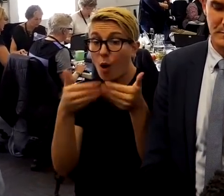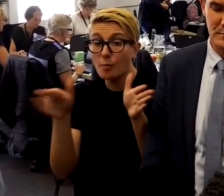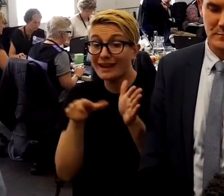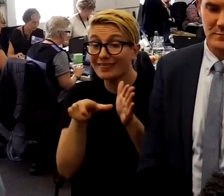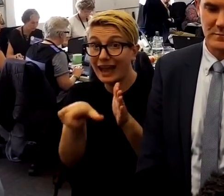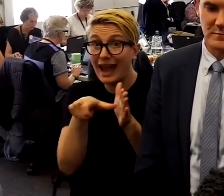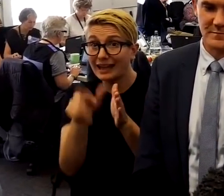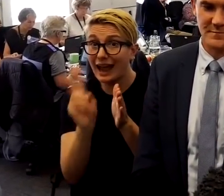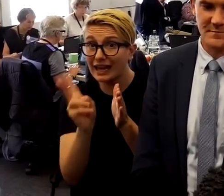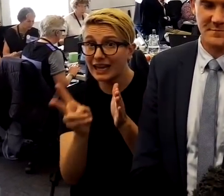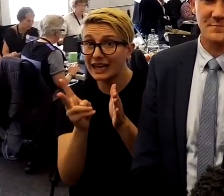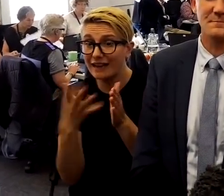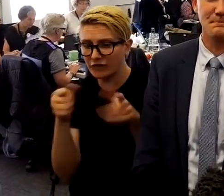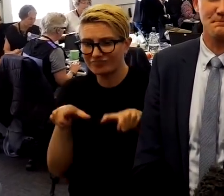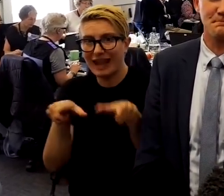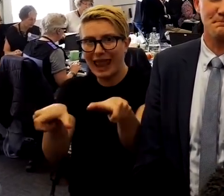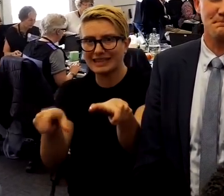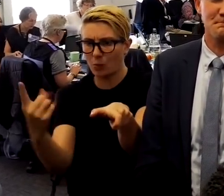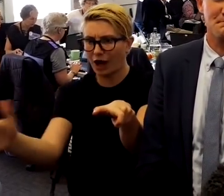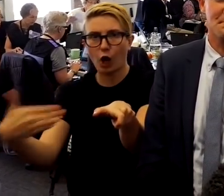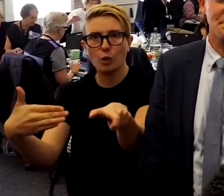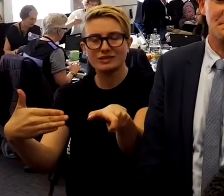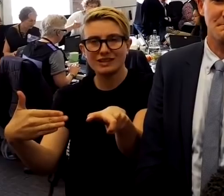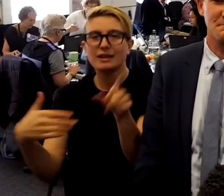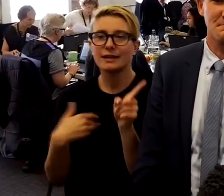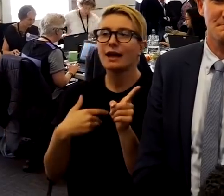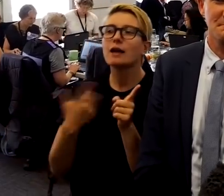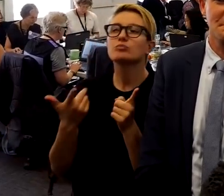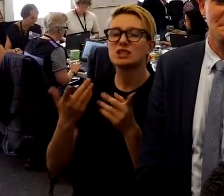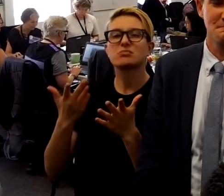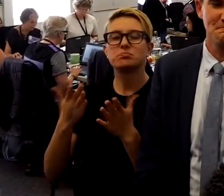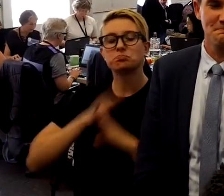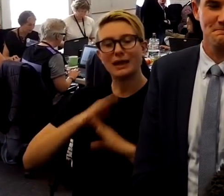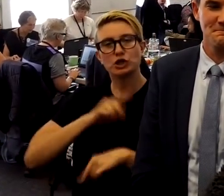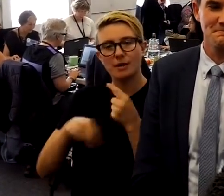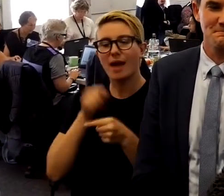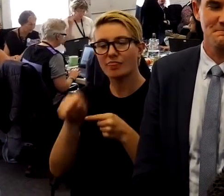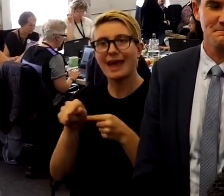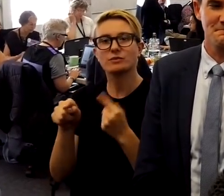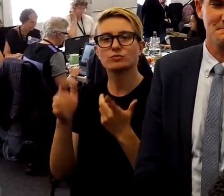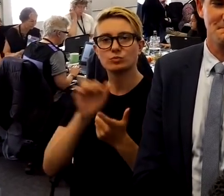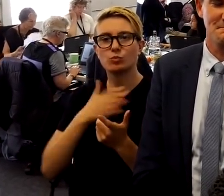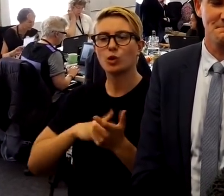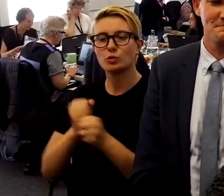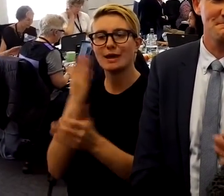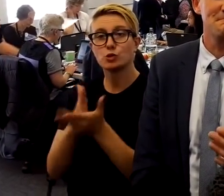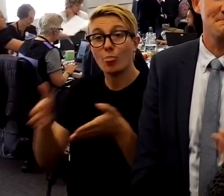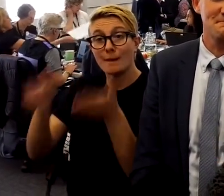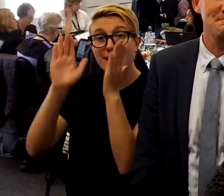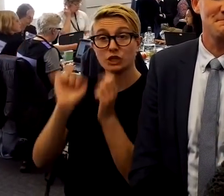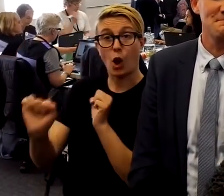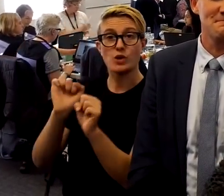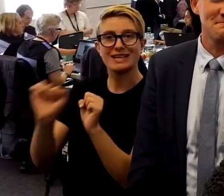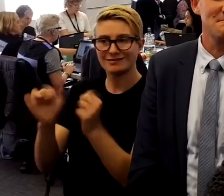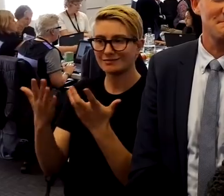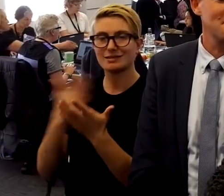all the building owners have been fantastic. Some of these things do take a little bit of time. So that is, and if you think back to 2013, we had literally a bit of a chicane